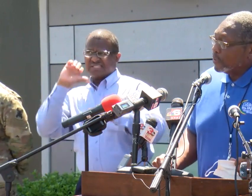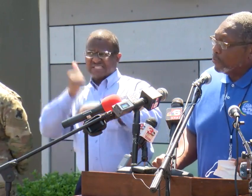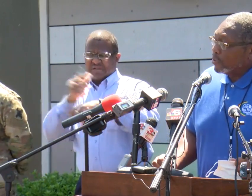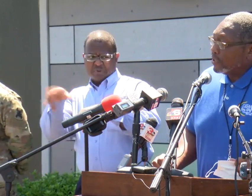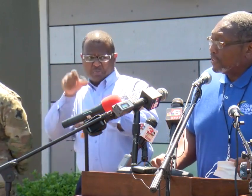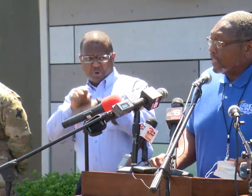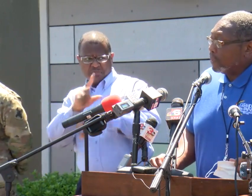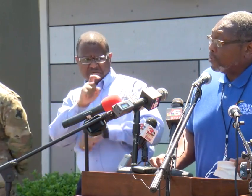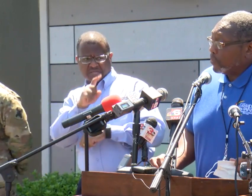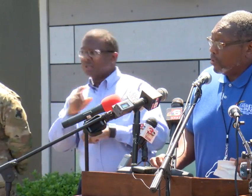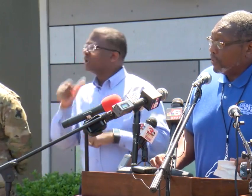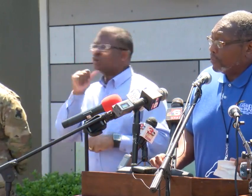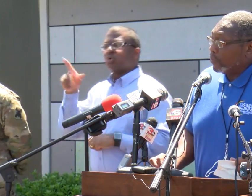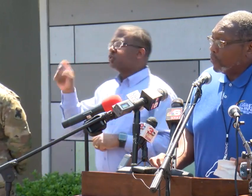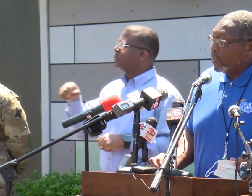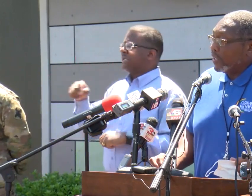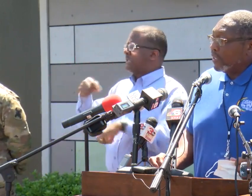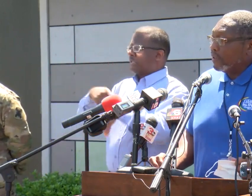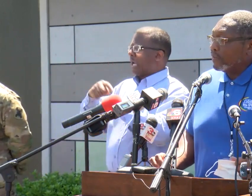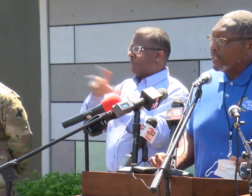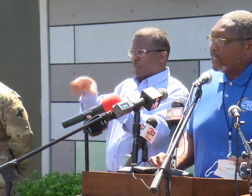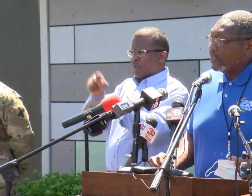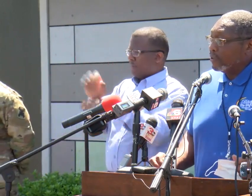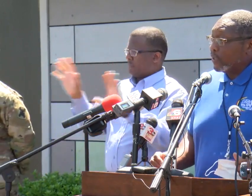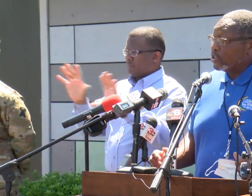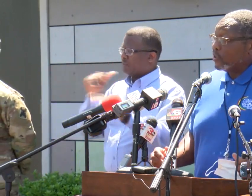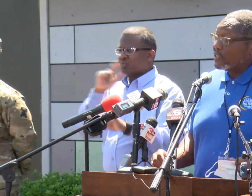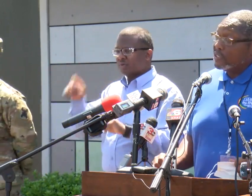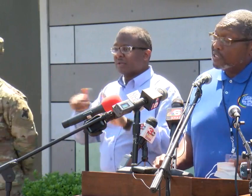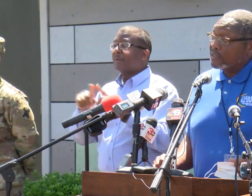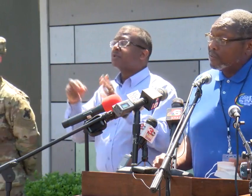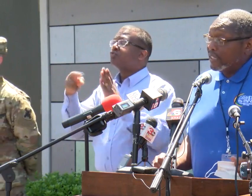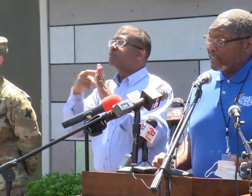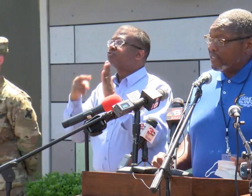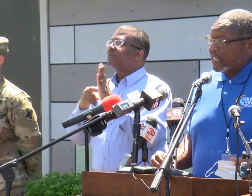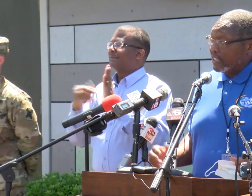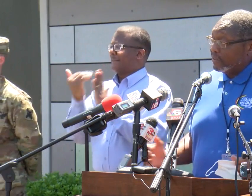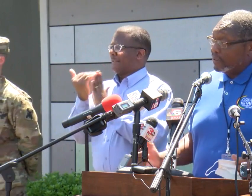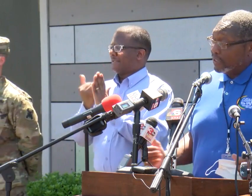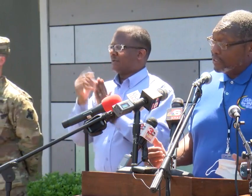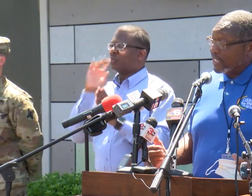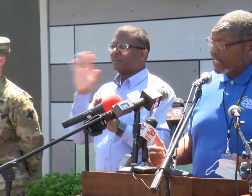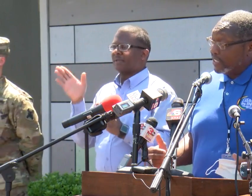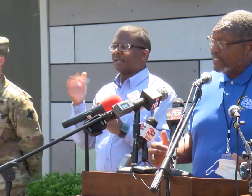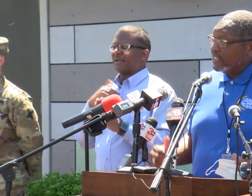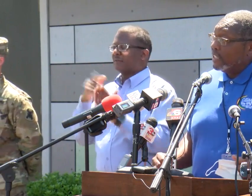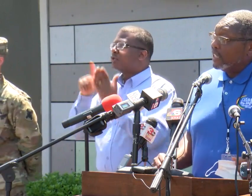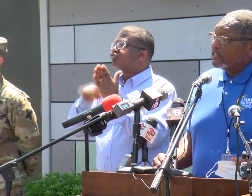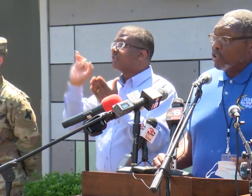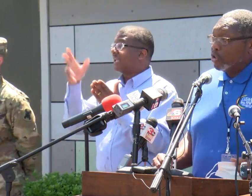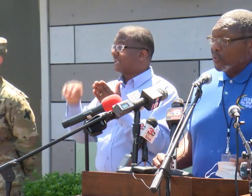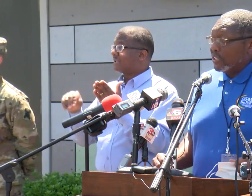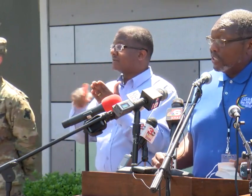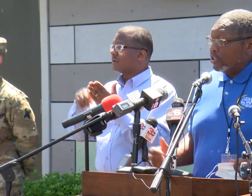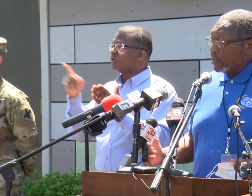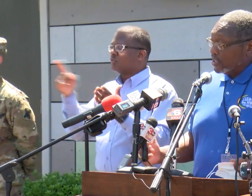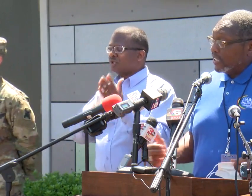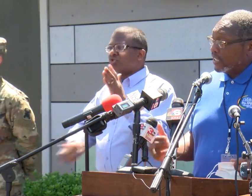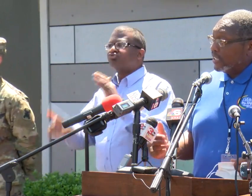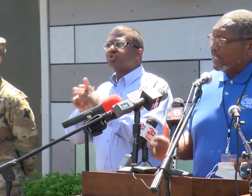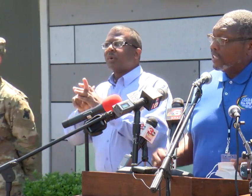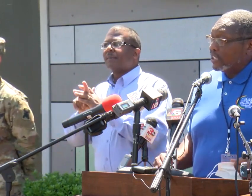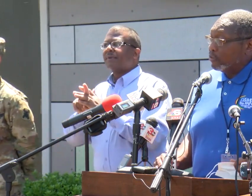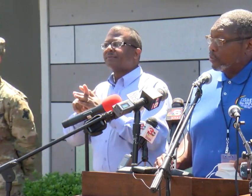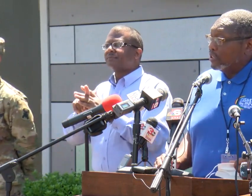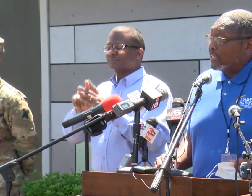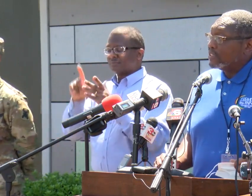No, you won't need a time or appointment. We will have the registration list at the check-in, and so all you would need to do is check